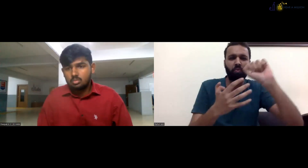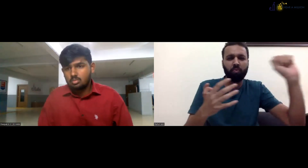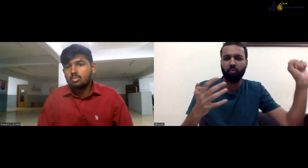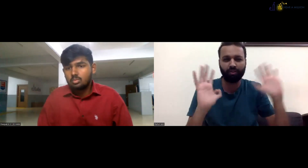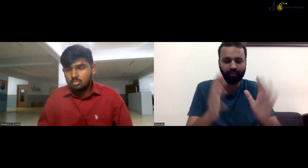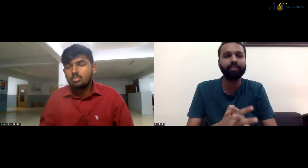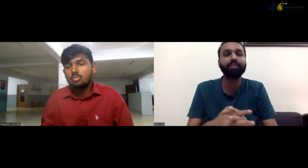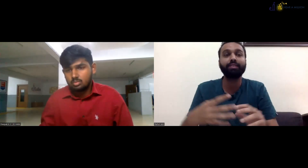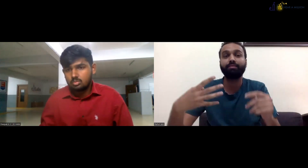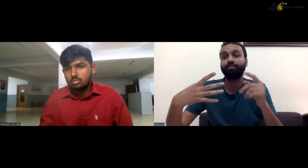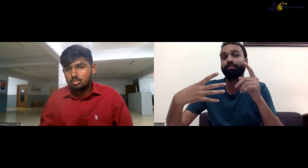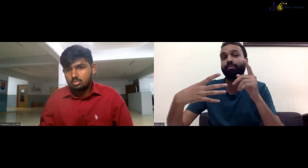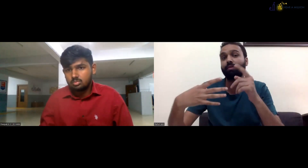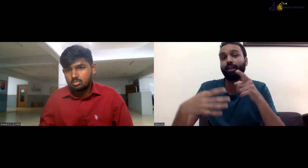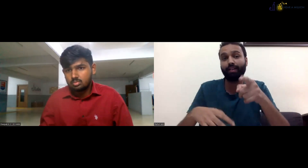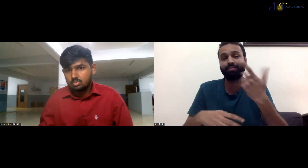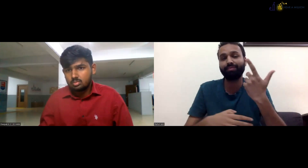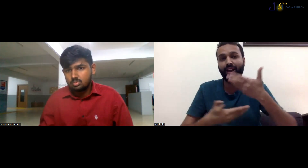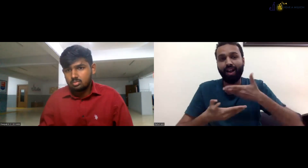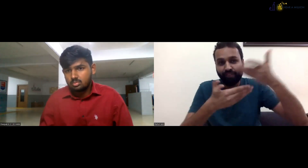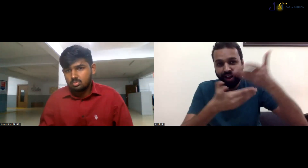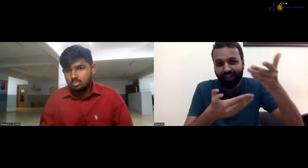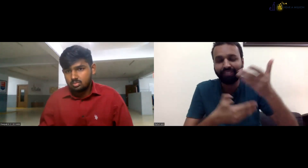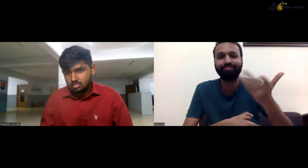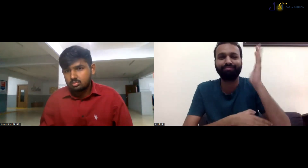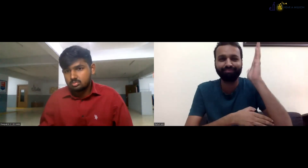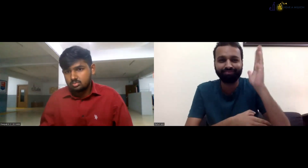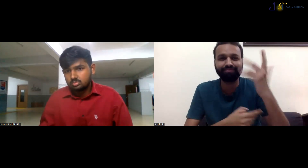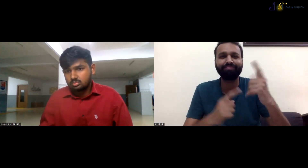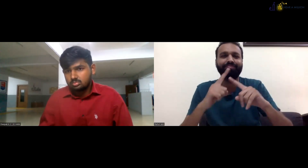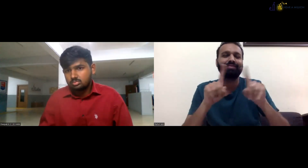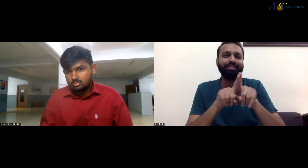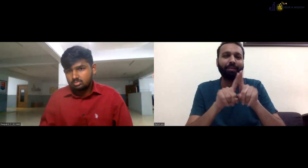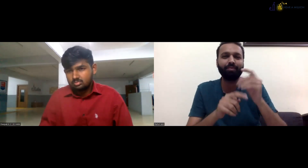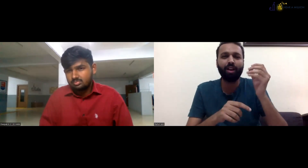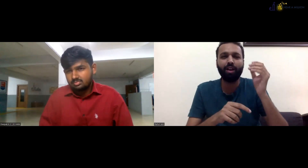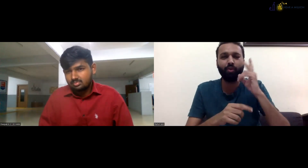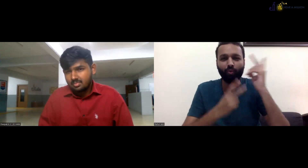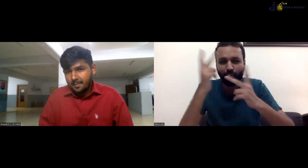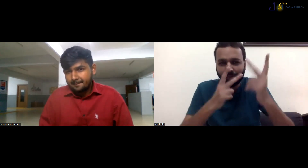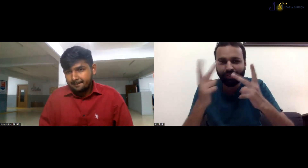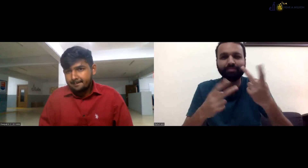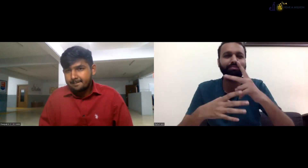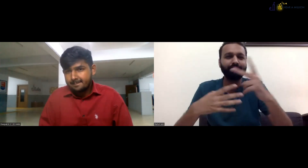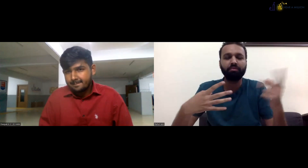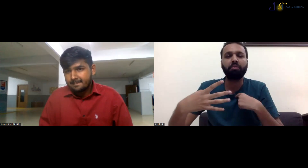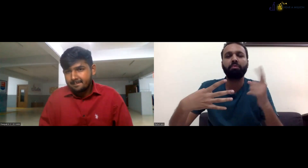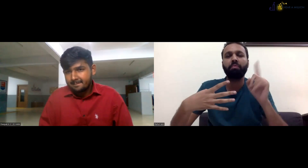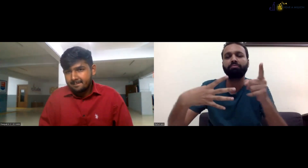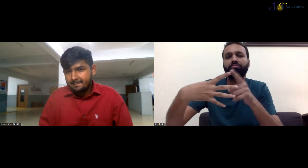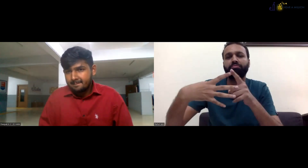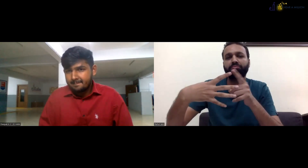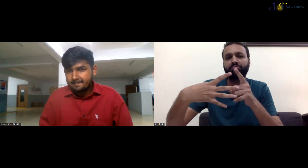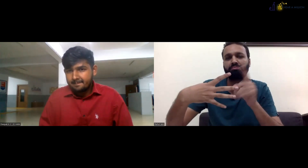have four, but there could be some other countries who would get more kinds of visas as well. But if you have invitations to a specific academic